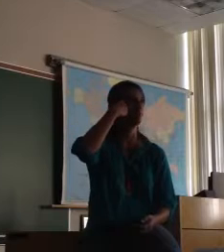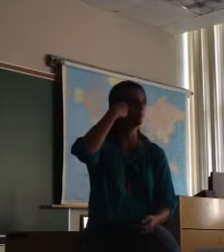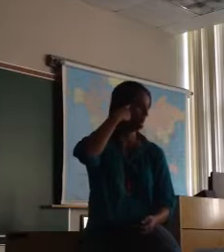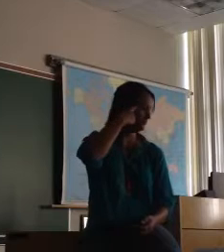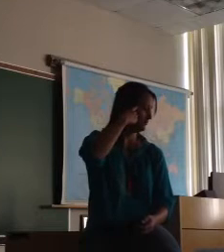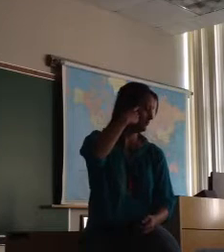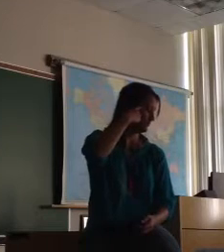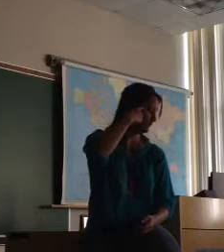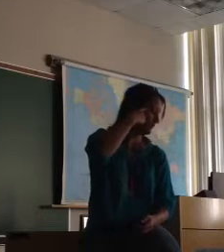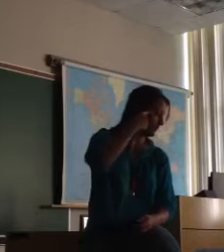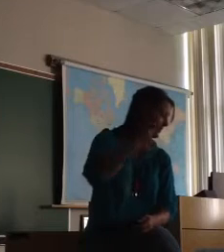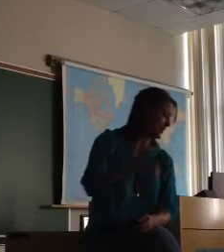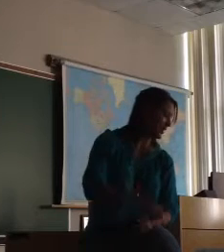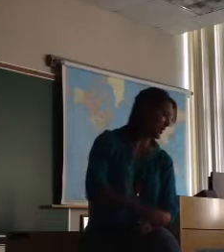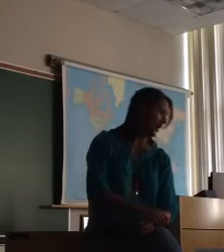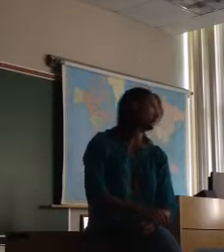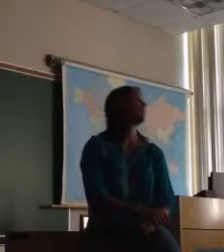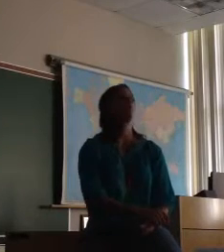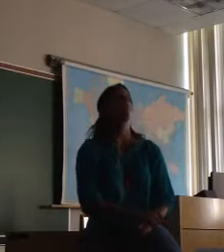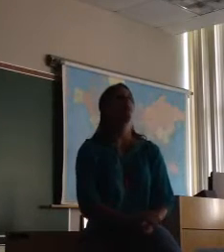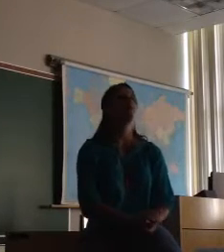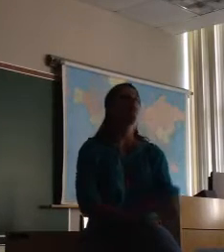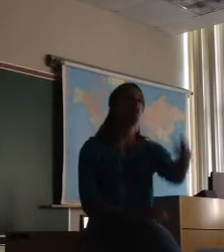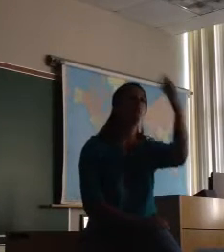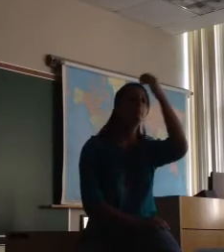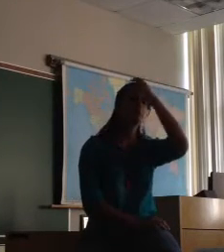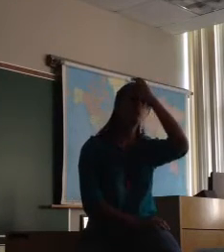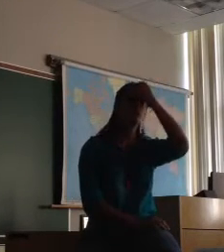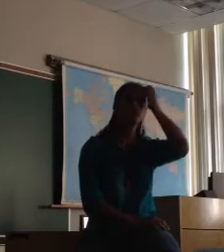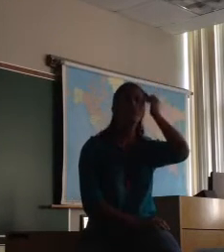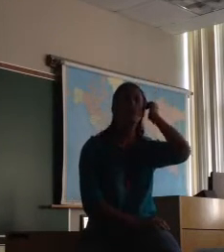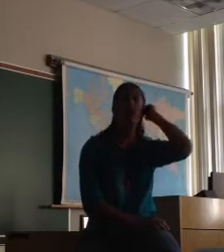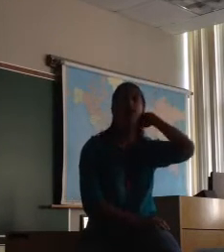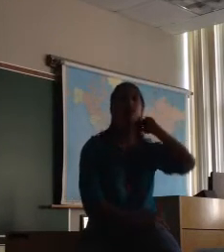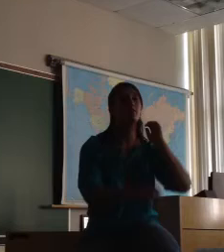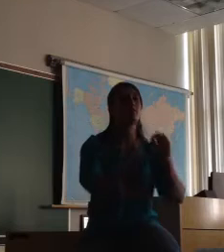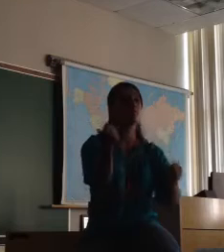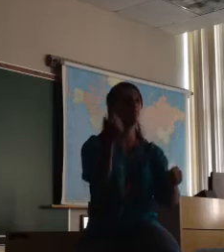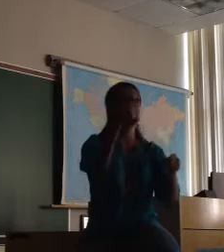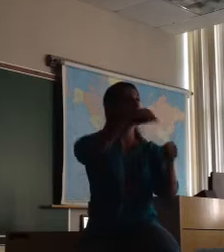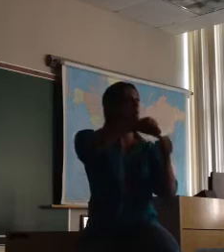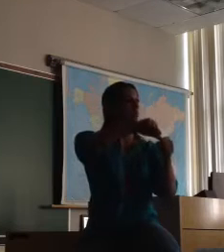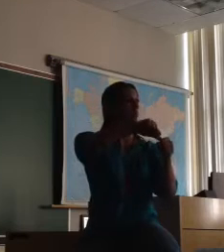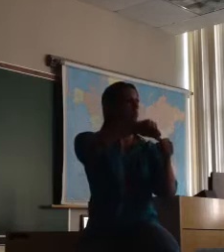the forehead. And then you have gas station, or gas. Gas.